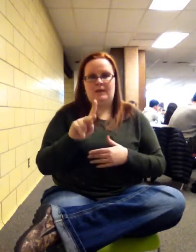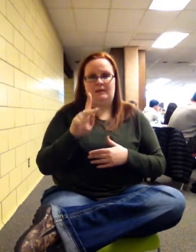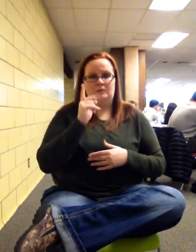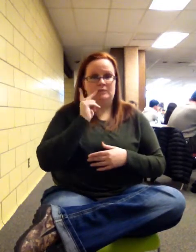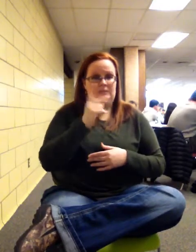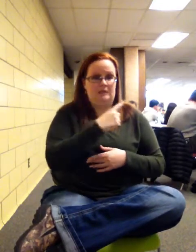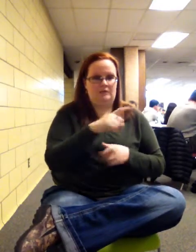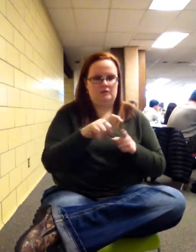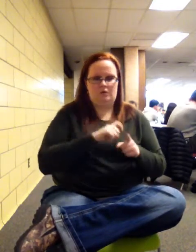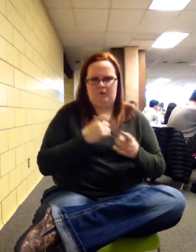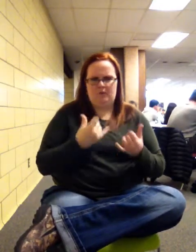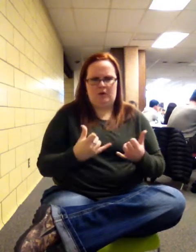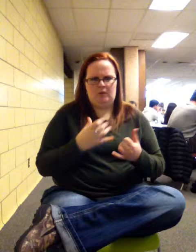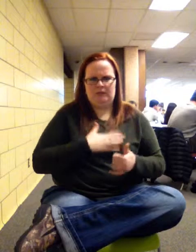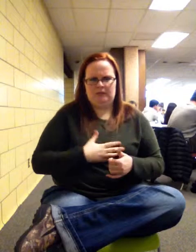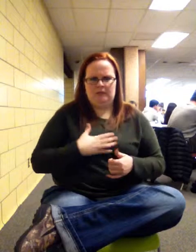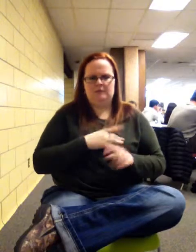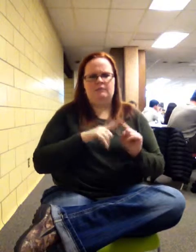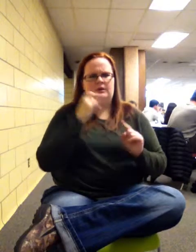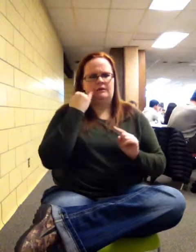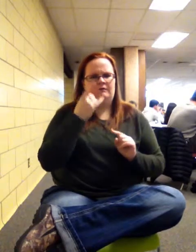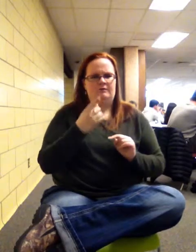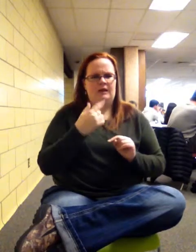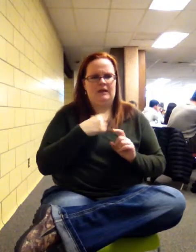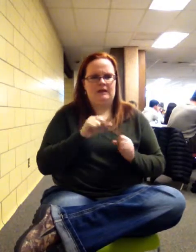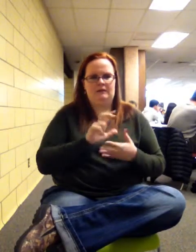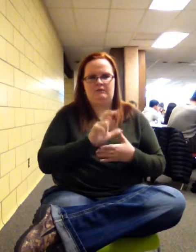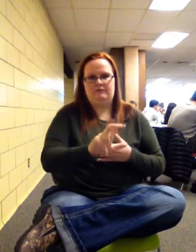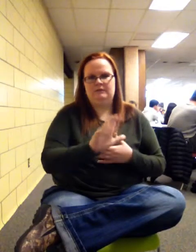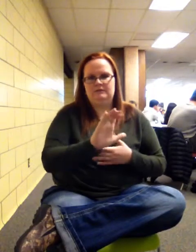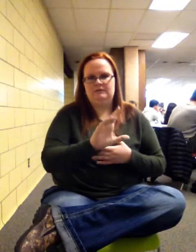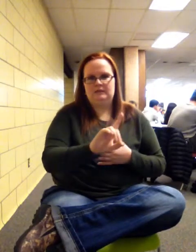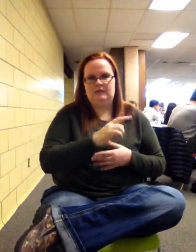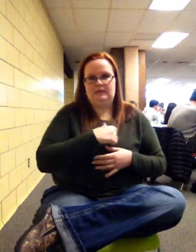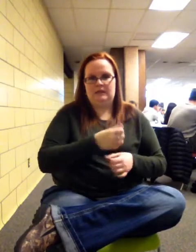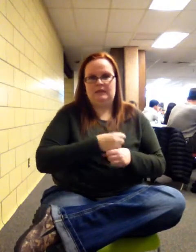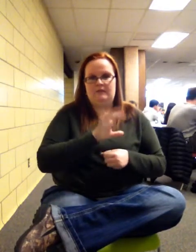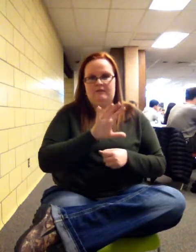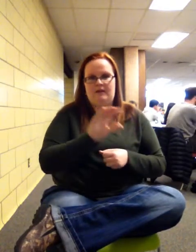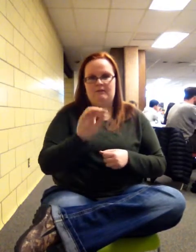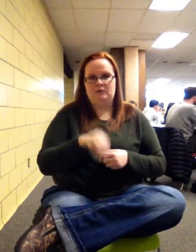please. But if I could invest in a CD and get 5% for 1 year,